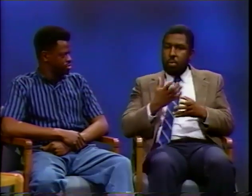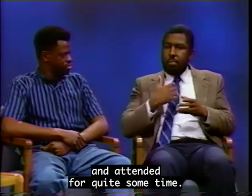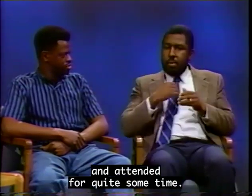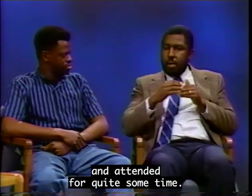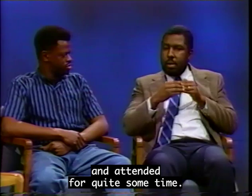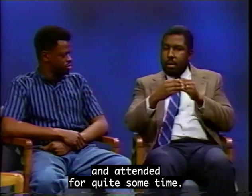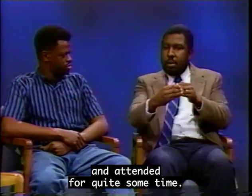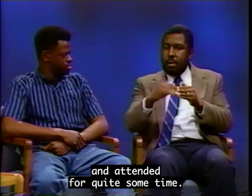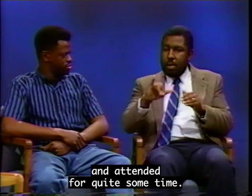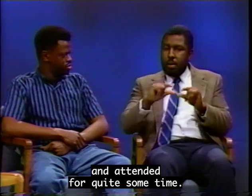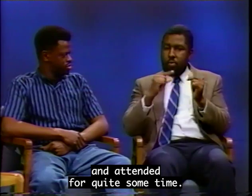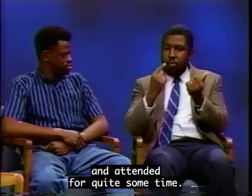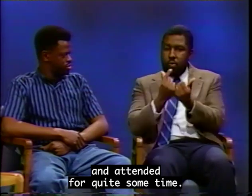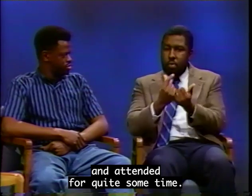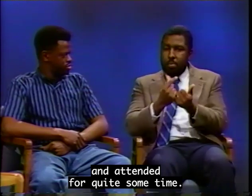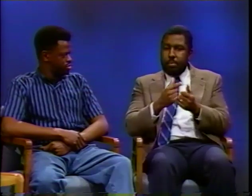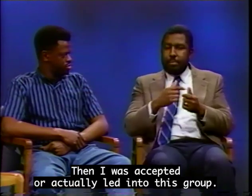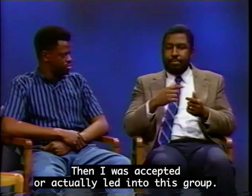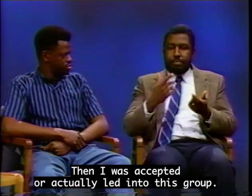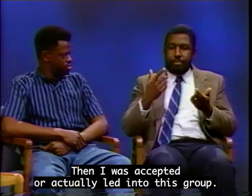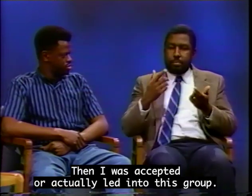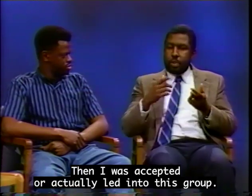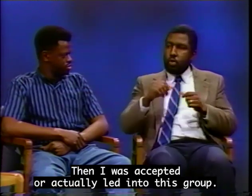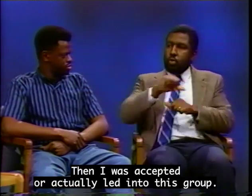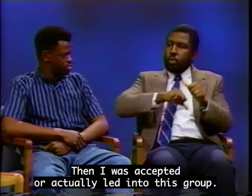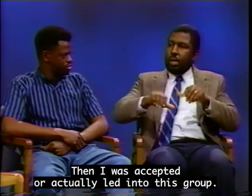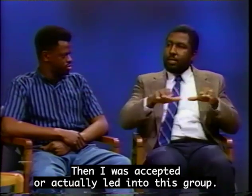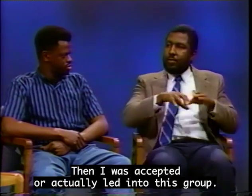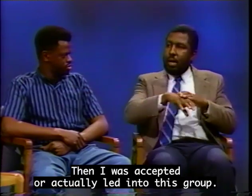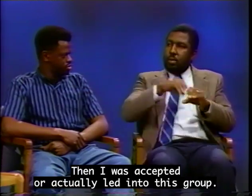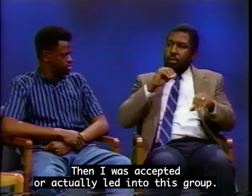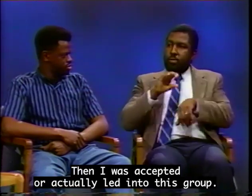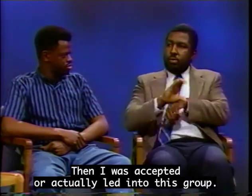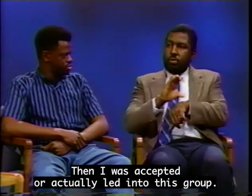and had attended for quite some time. Then I was accepted, or actually led into this group.